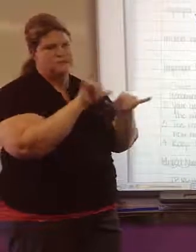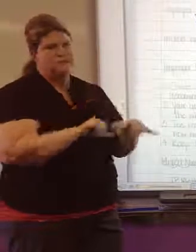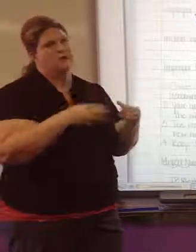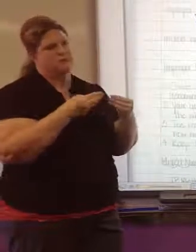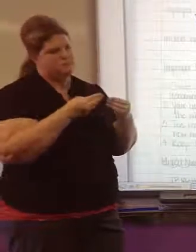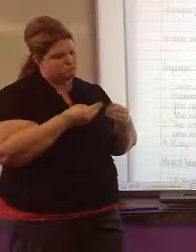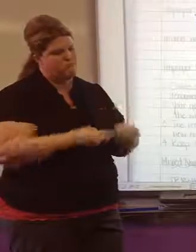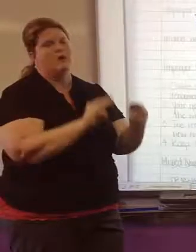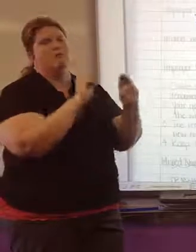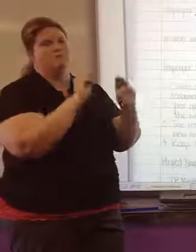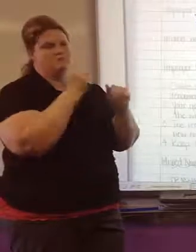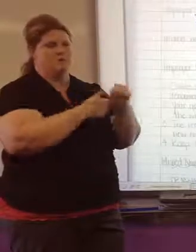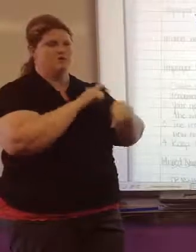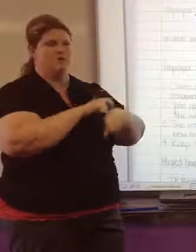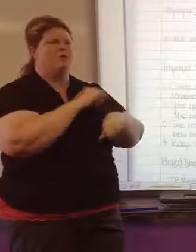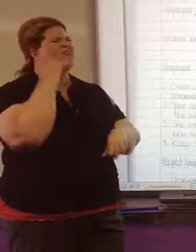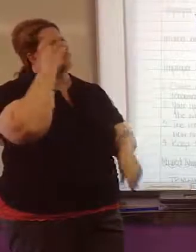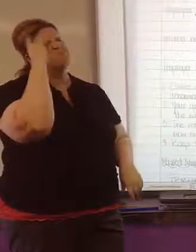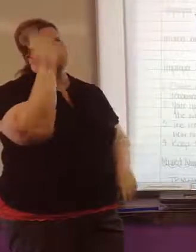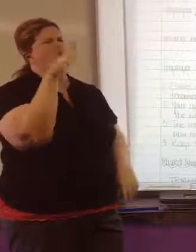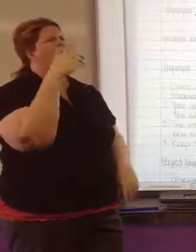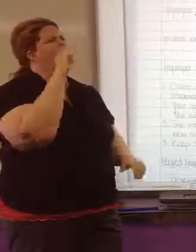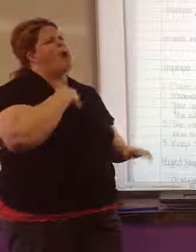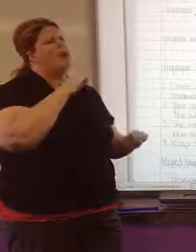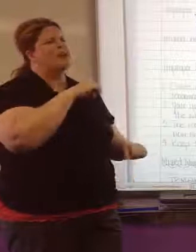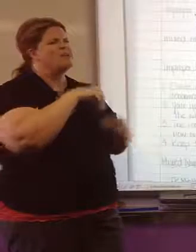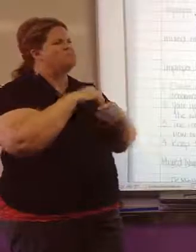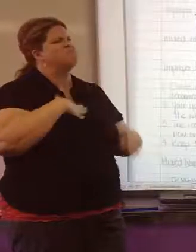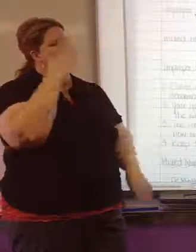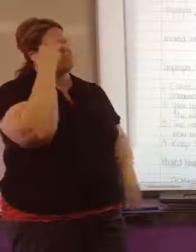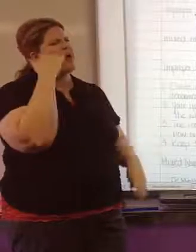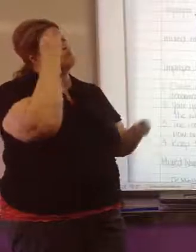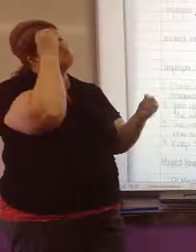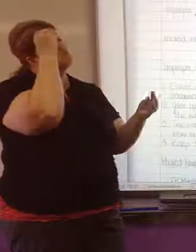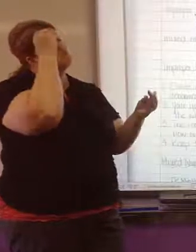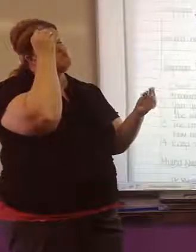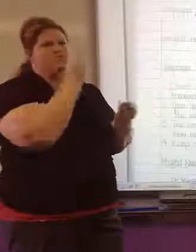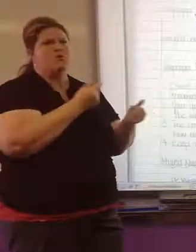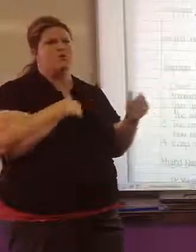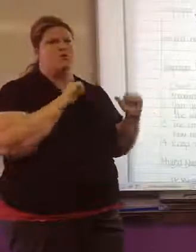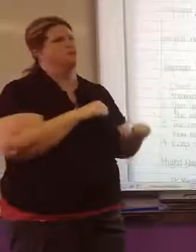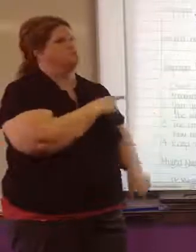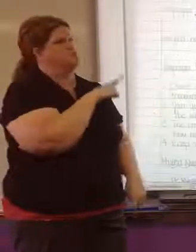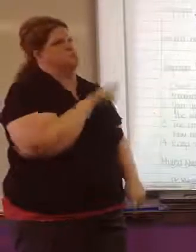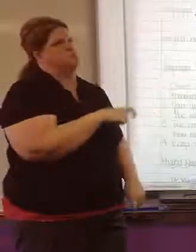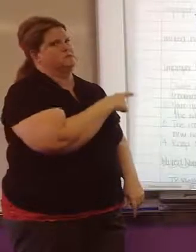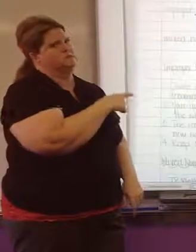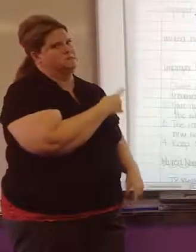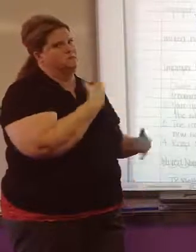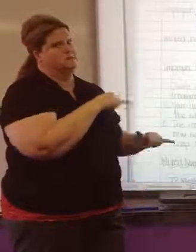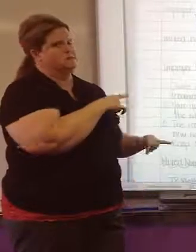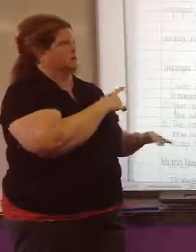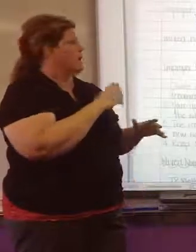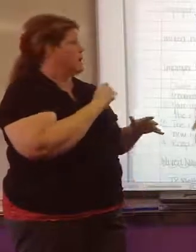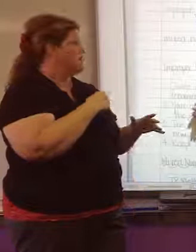method every single time. Even if you think you can do it in your head, you need to do this method. And I'm so